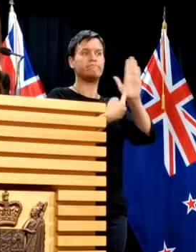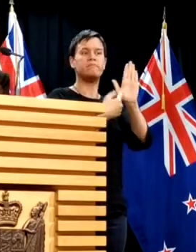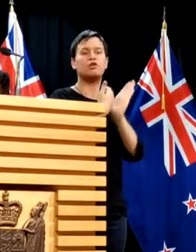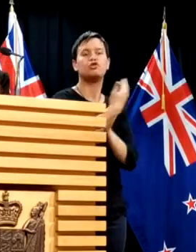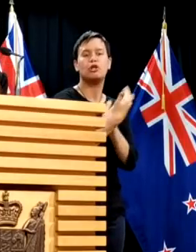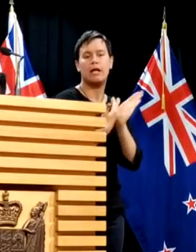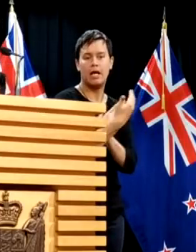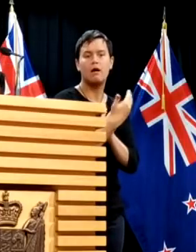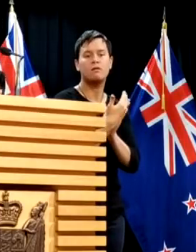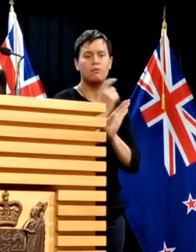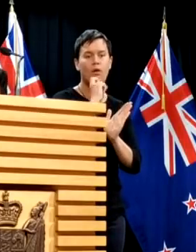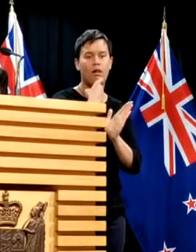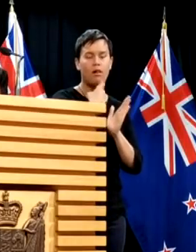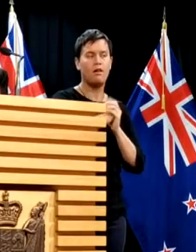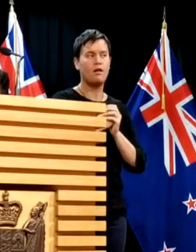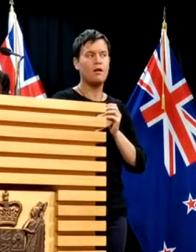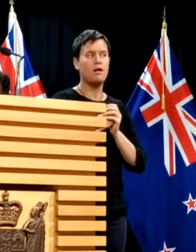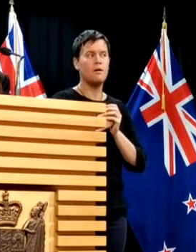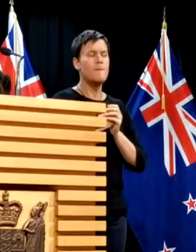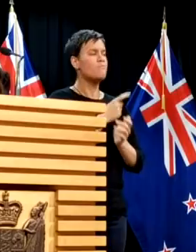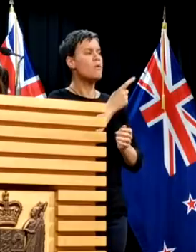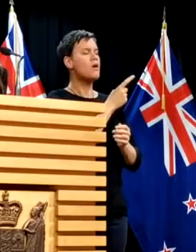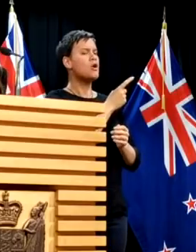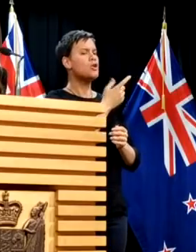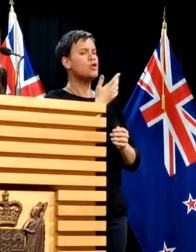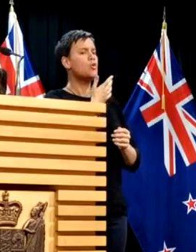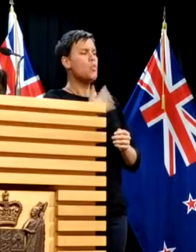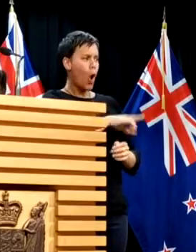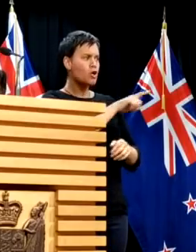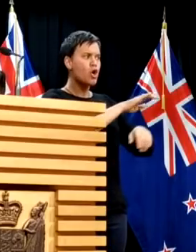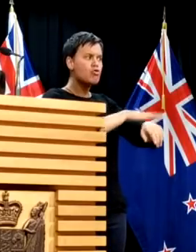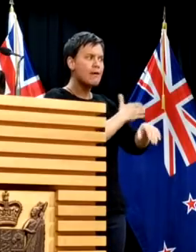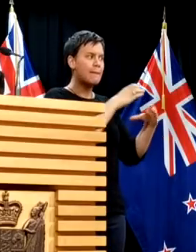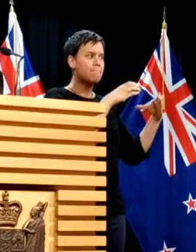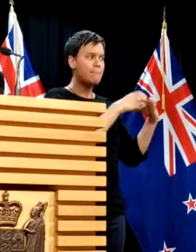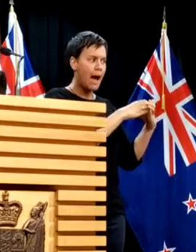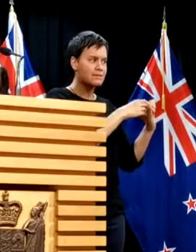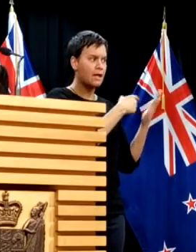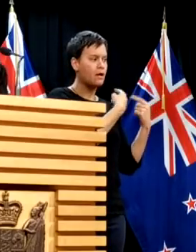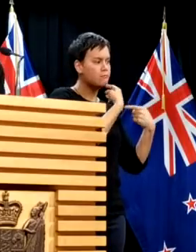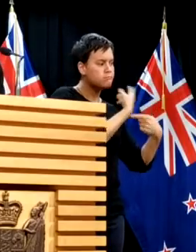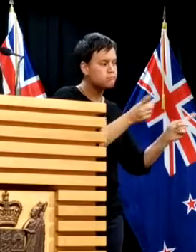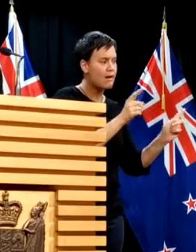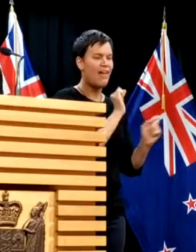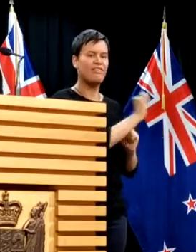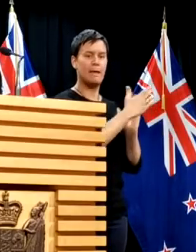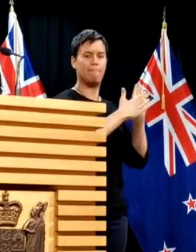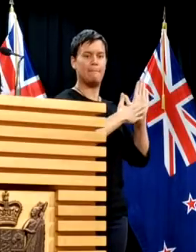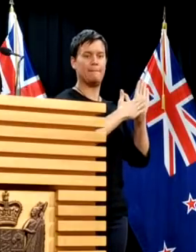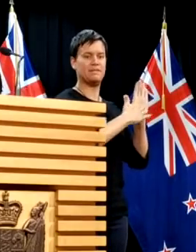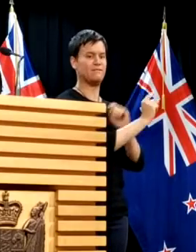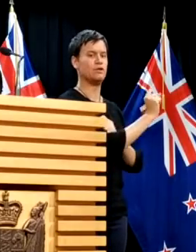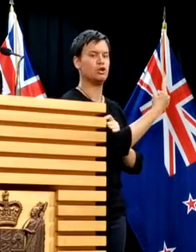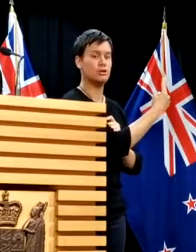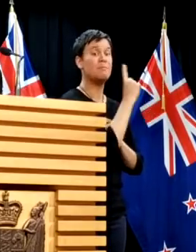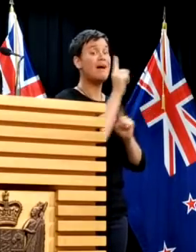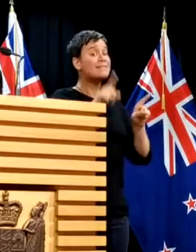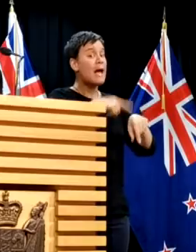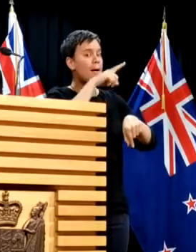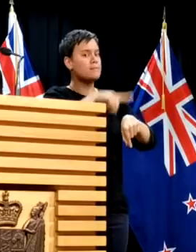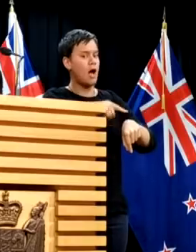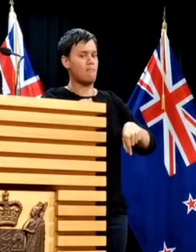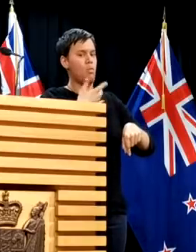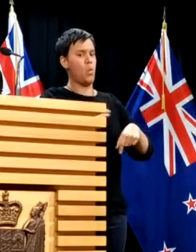We didn't want this to preempt the ability of the Green Party to present it to their team, and they've obviously done that, but at the same